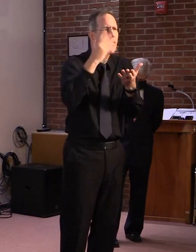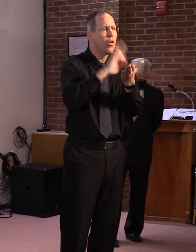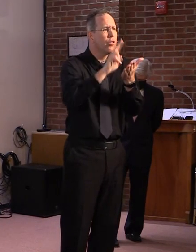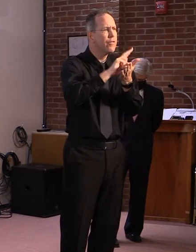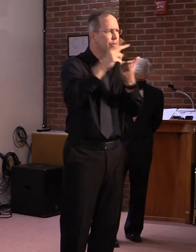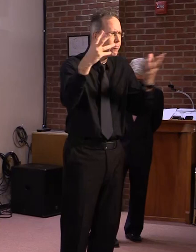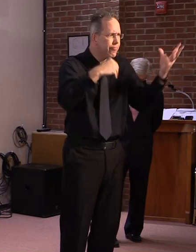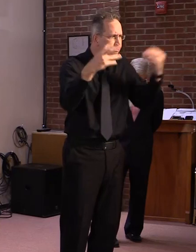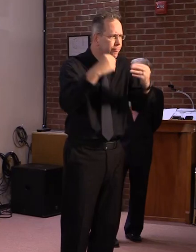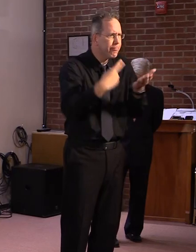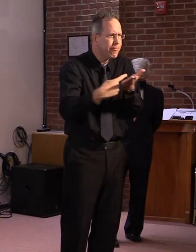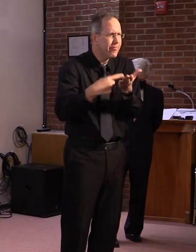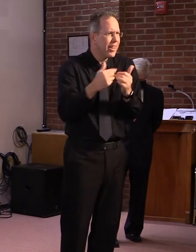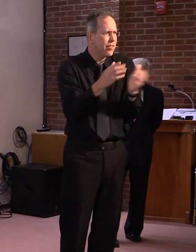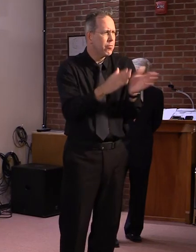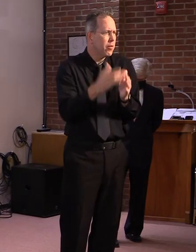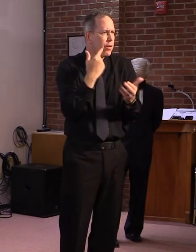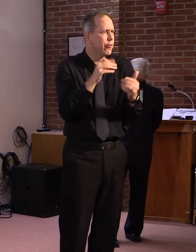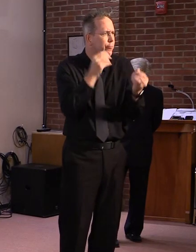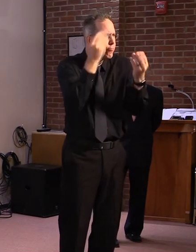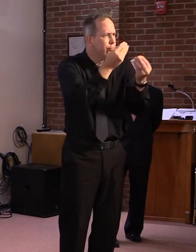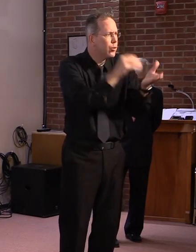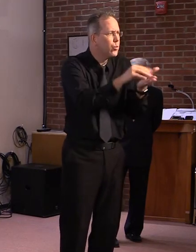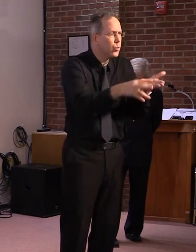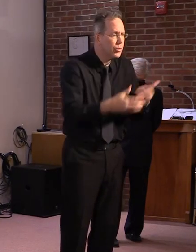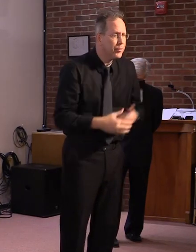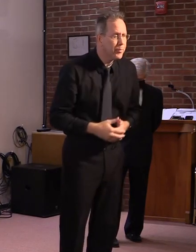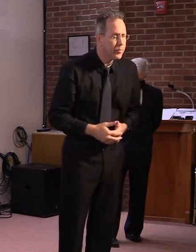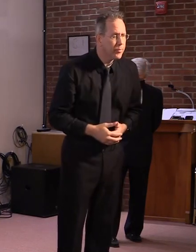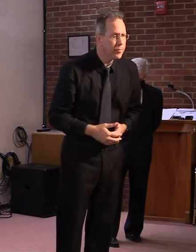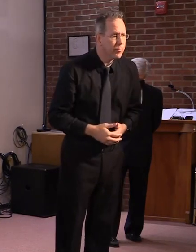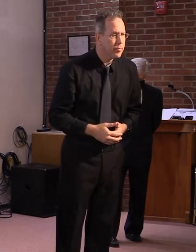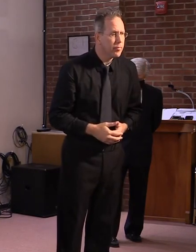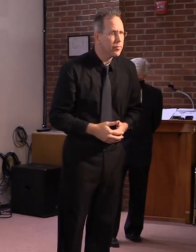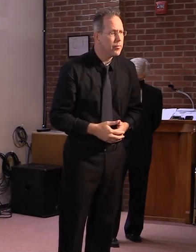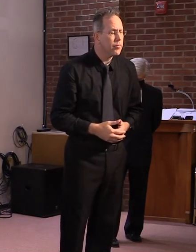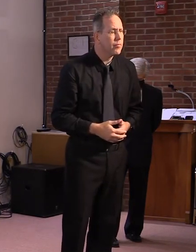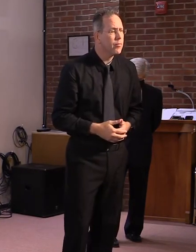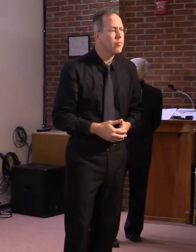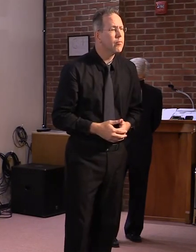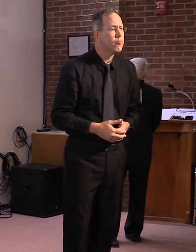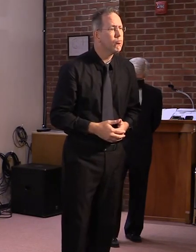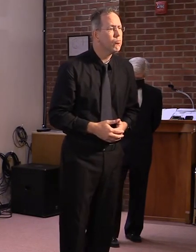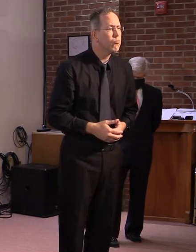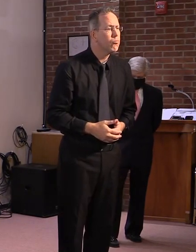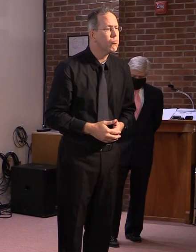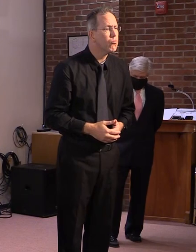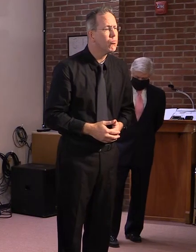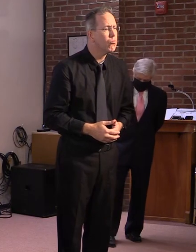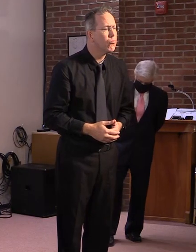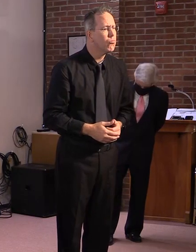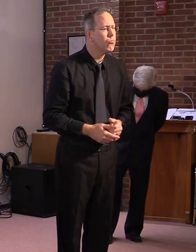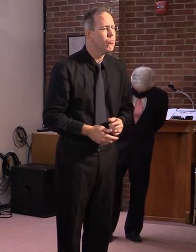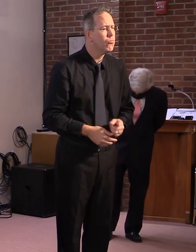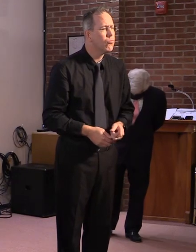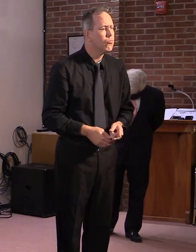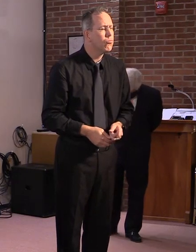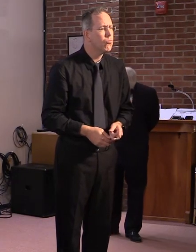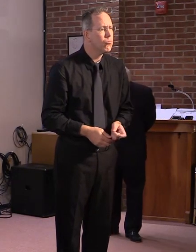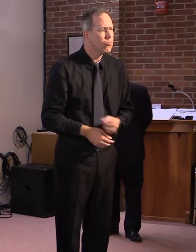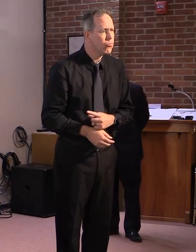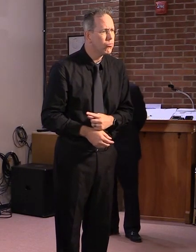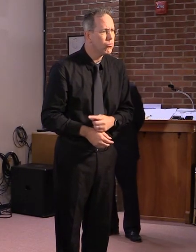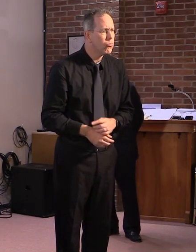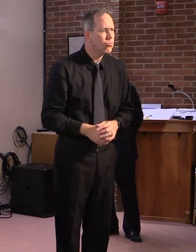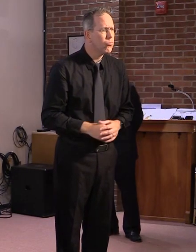Just a bit, Governor, that in anticipation of the one of the busy move dates, which was June 1st, there was messaging that went out